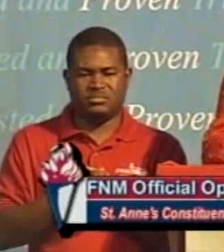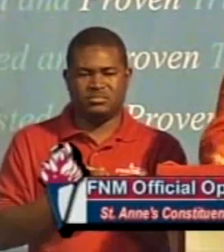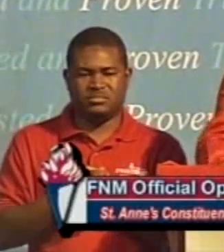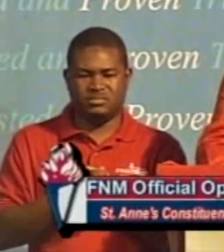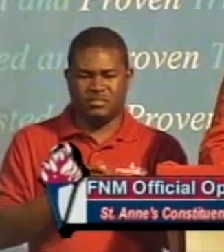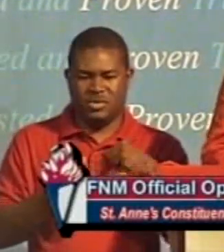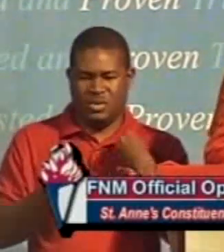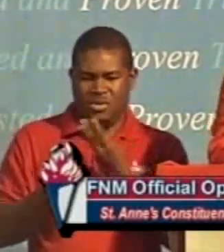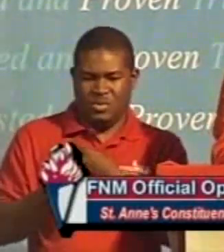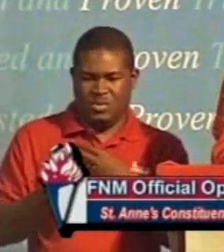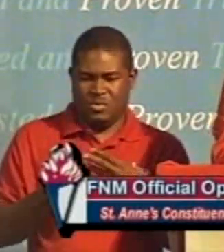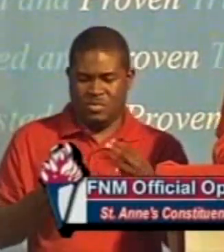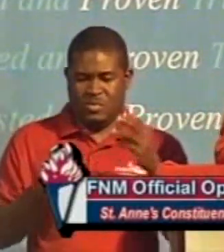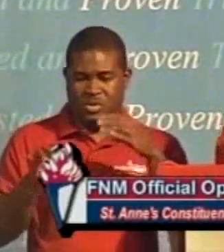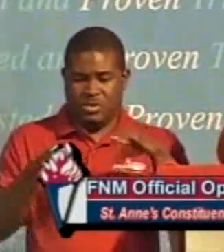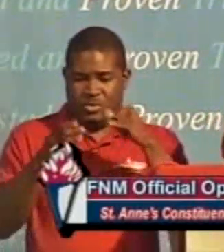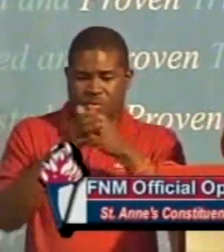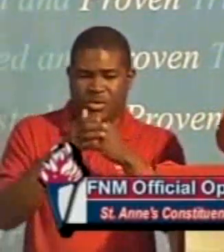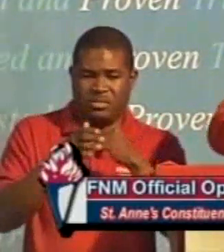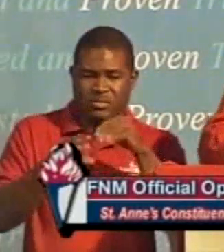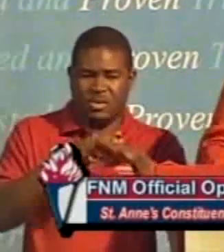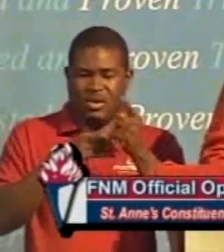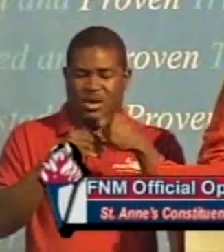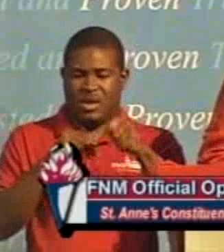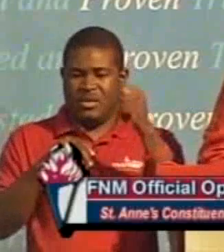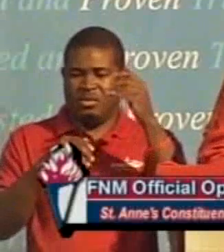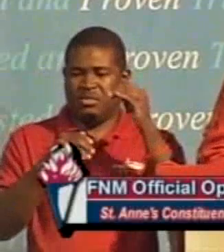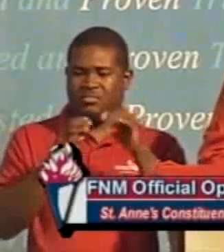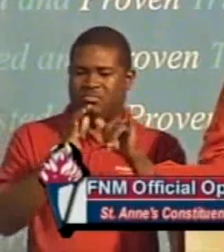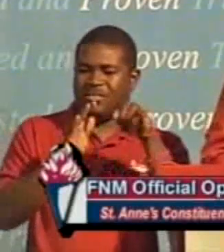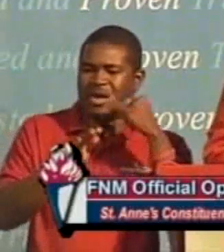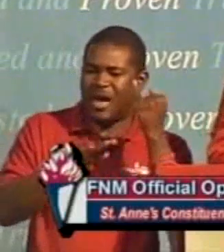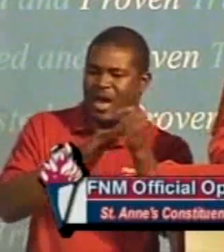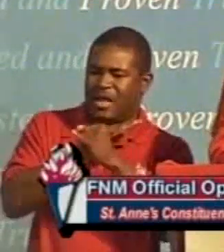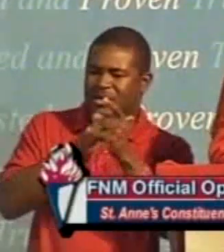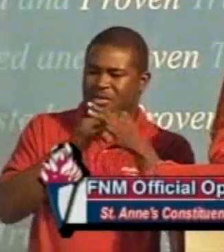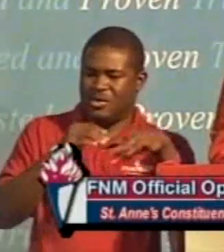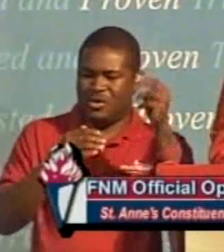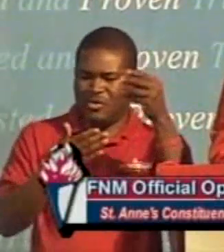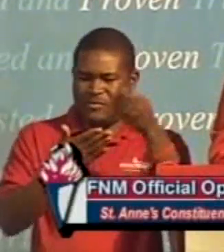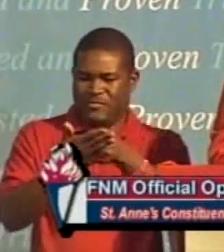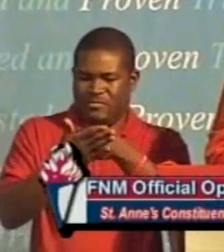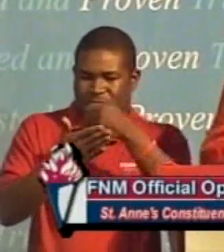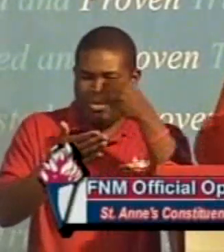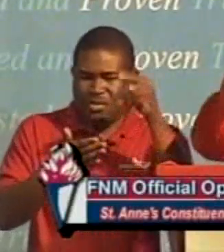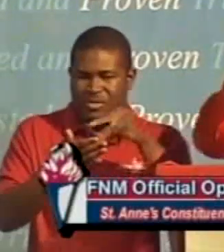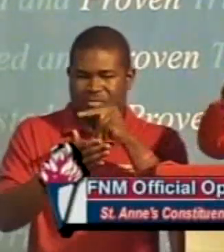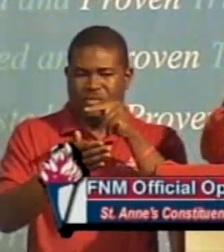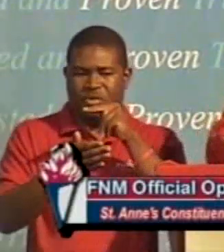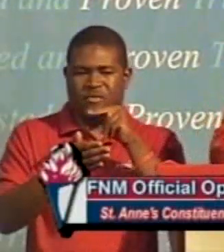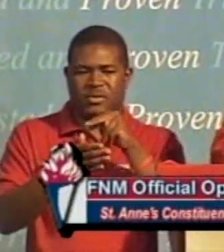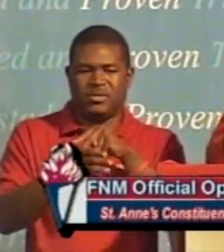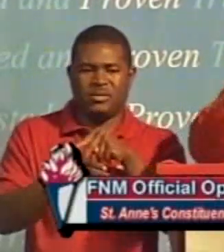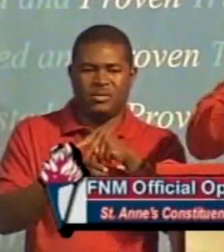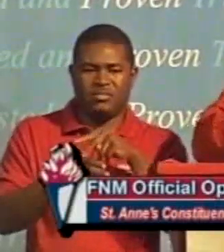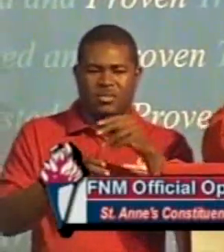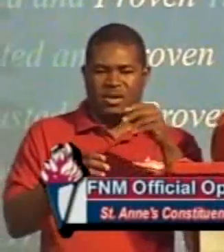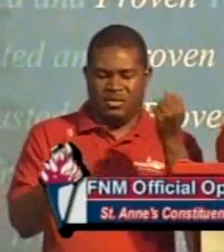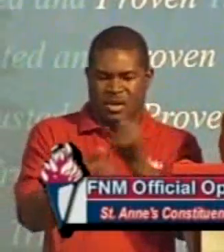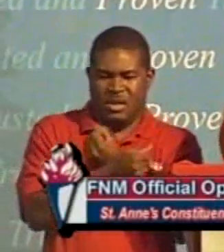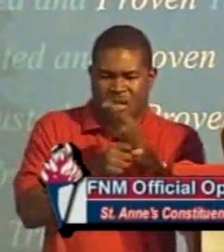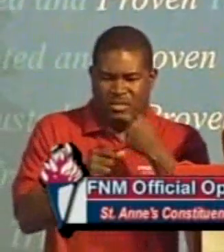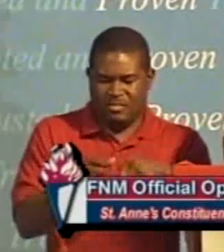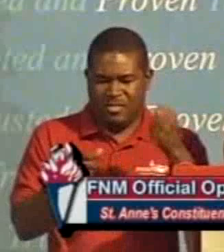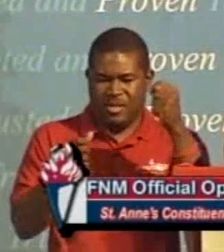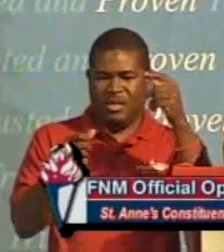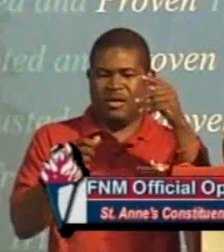and the whole island of New Providence right before their eyes. They are embarrassed because they claim to love the poor, but it is us,